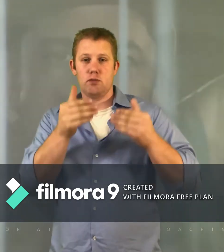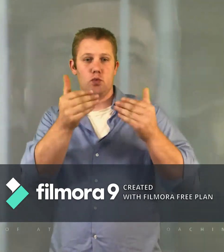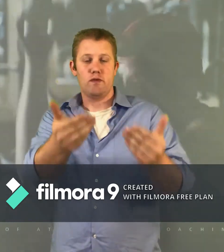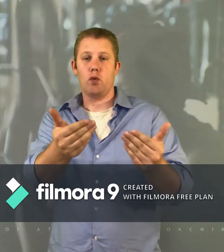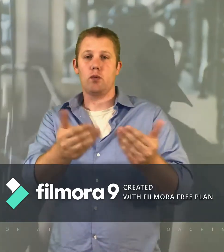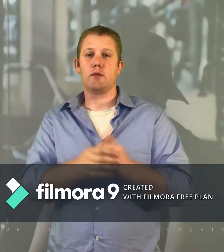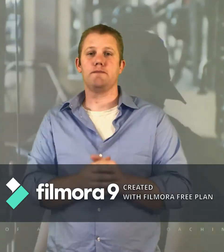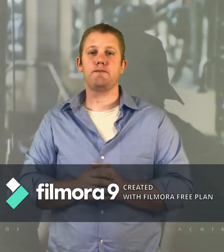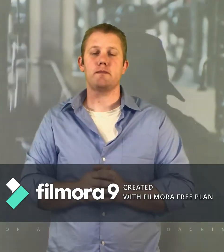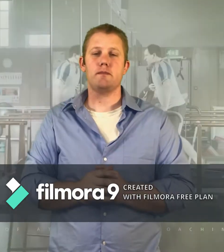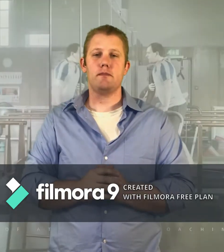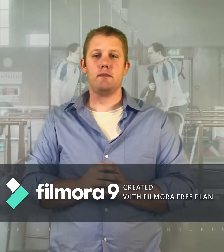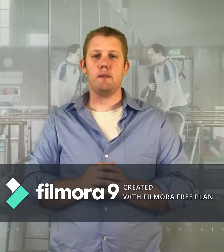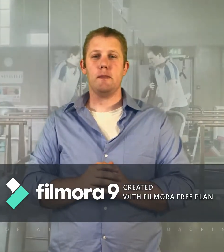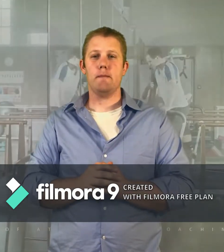how you react moving forward.